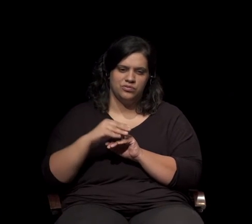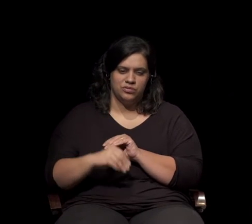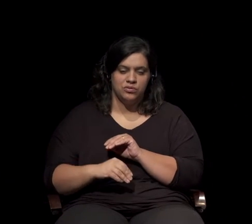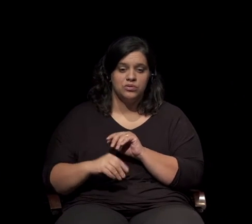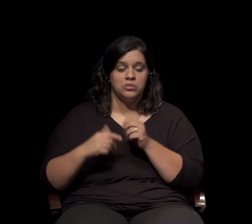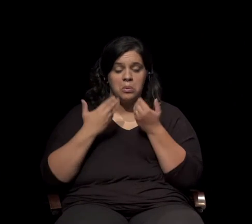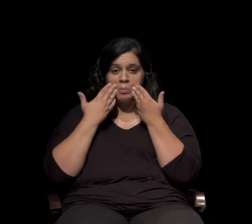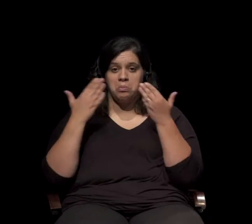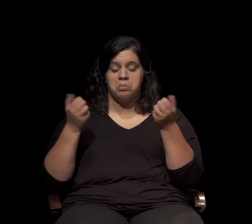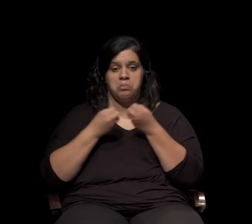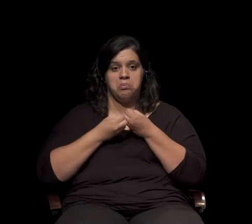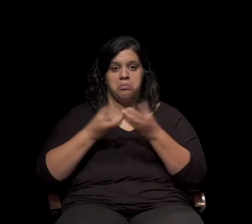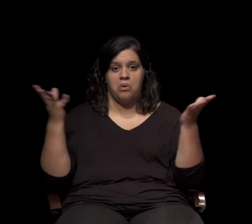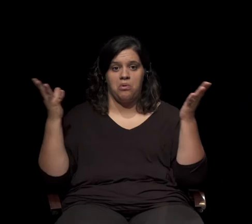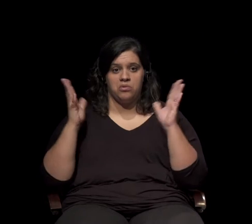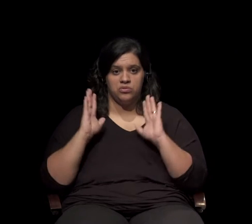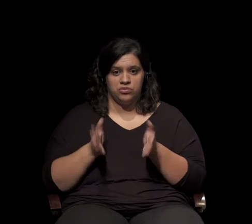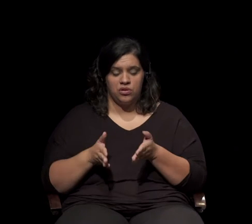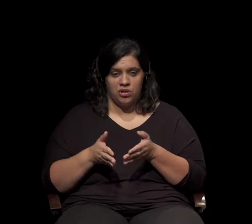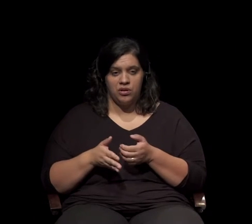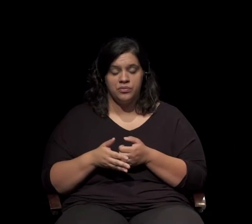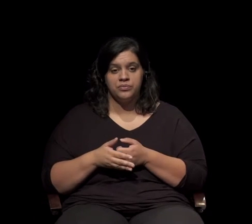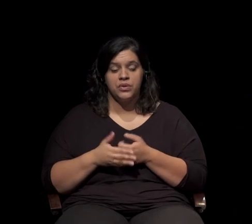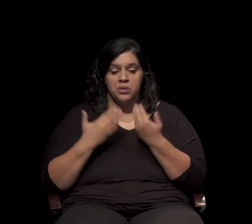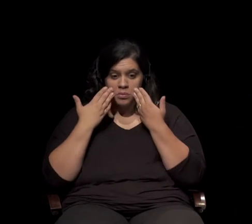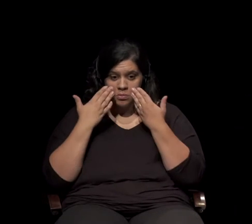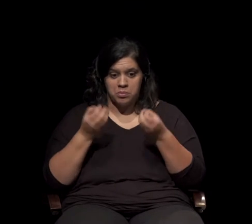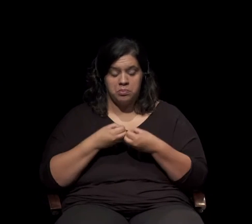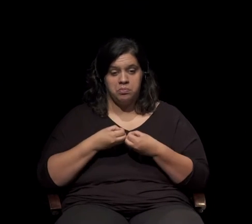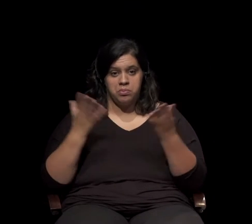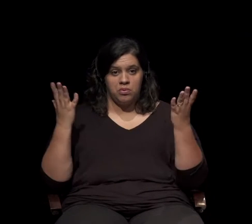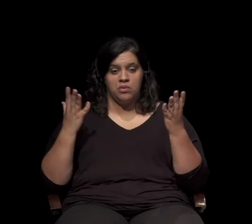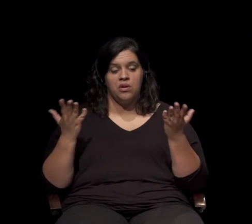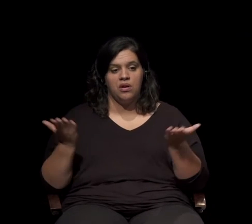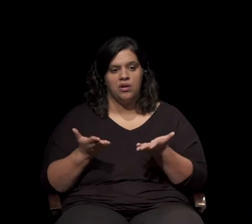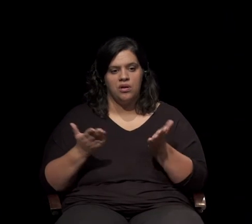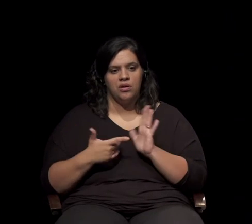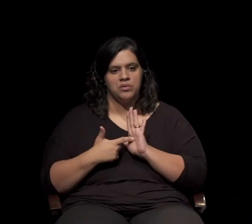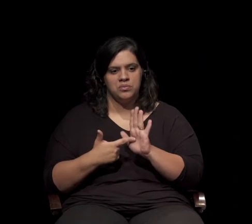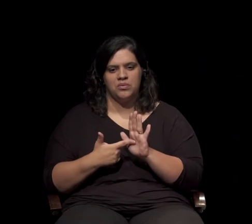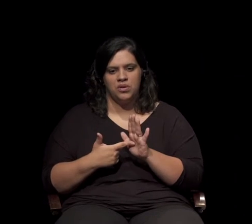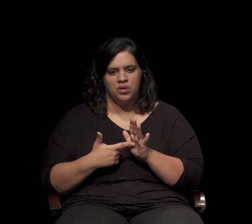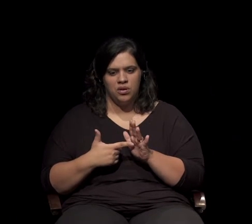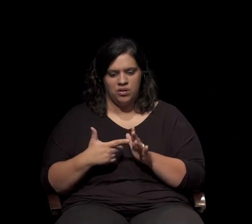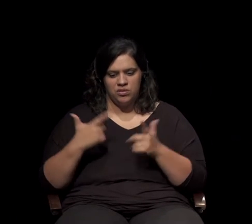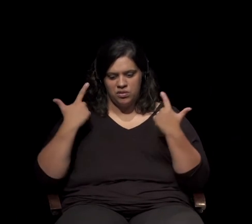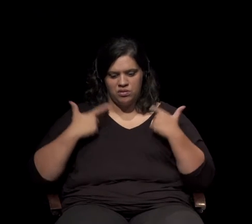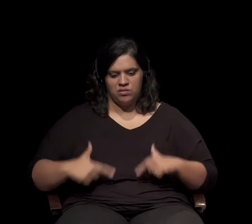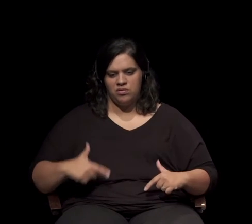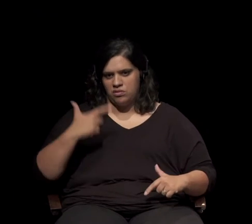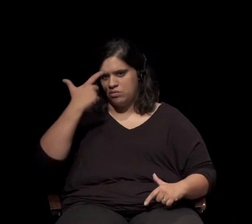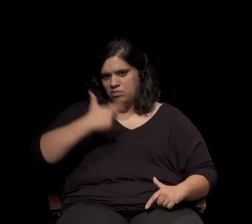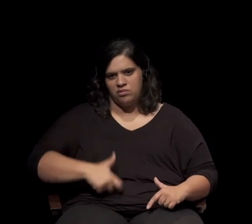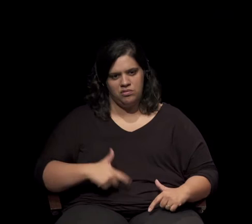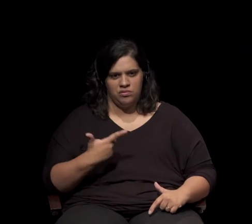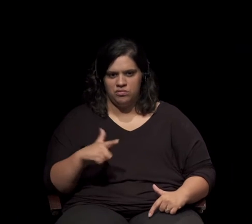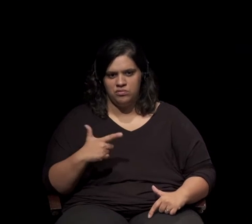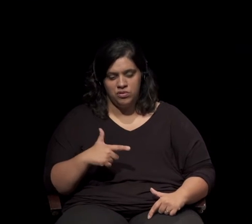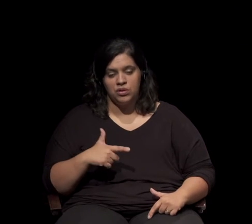public, we suddenly find ourselves in a not so neutral place. Again, we have been positioned as